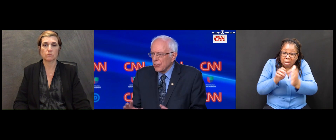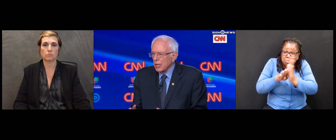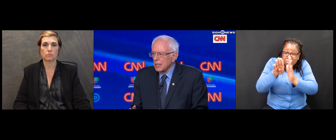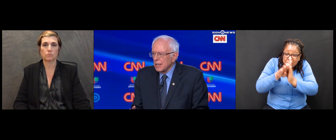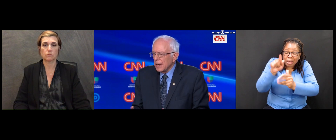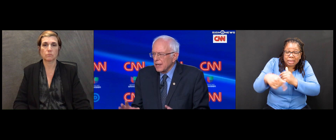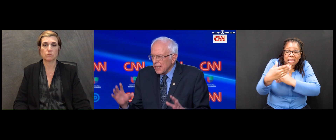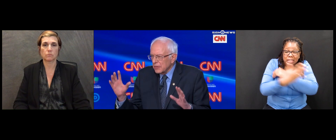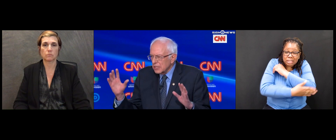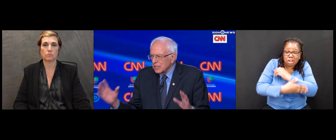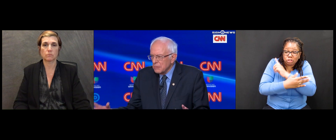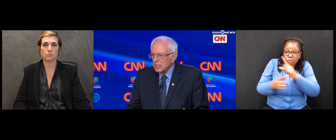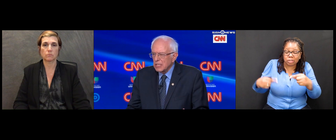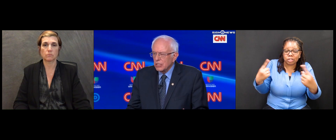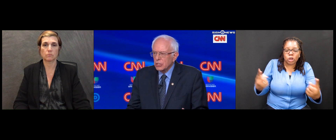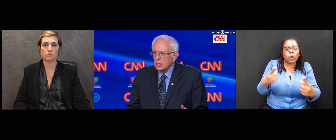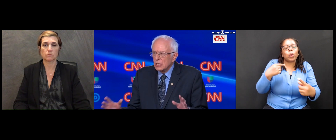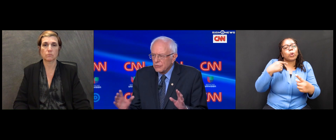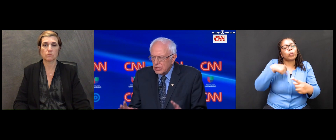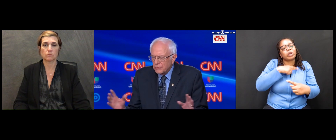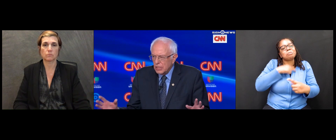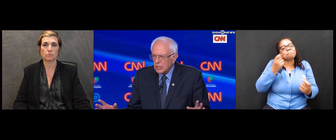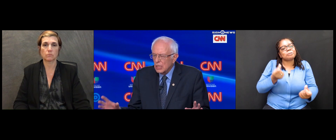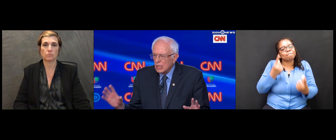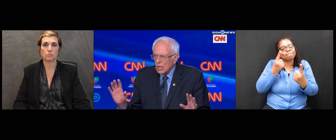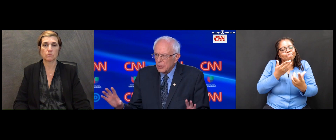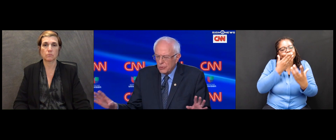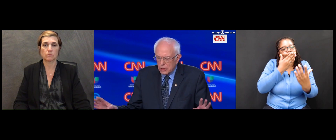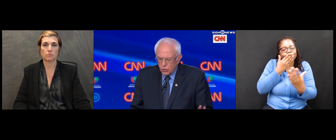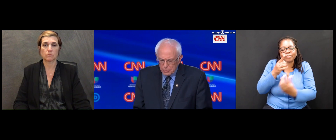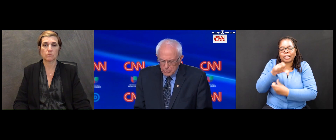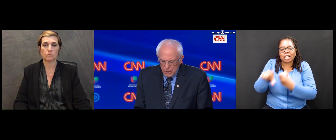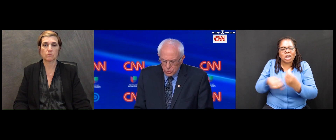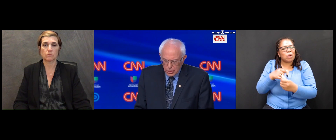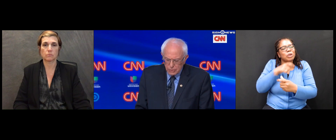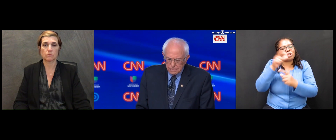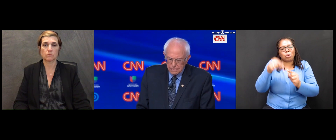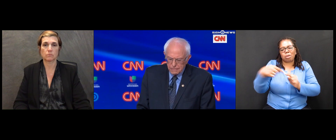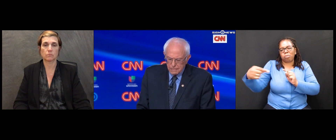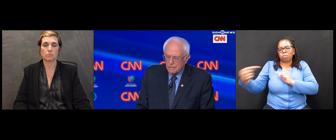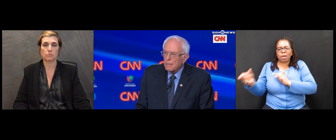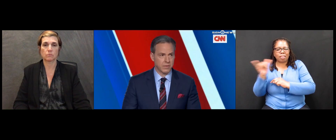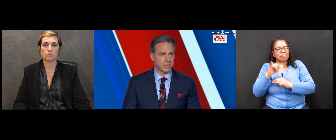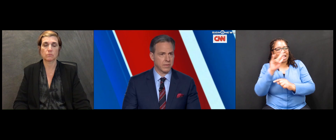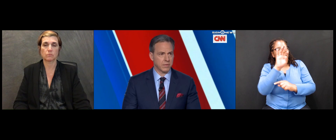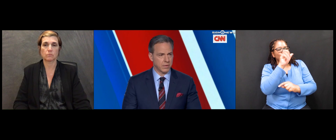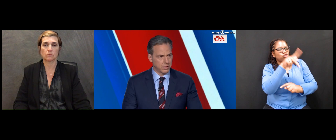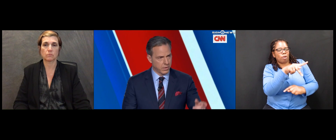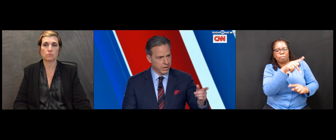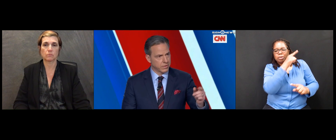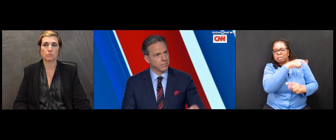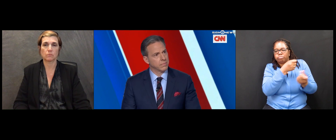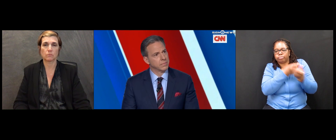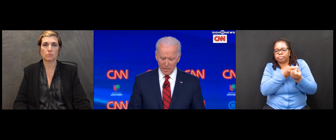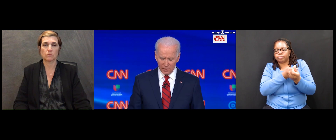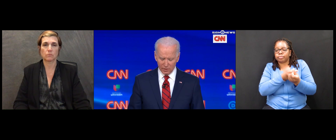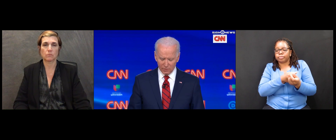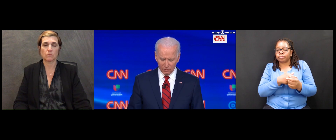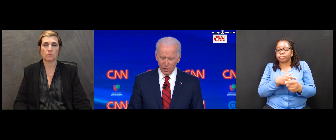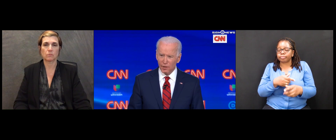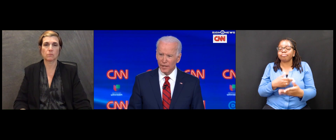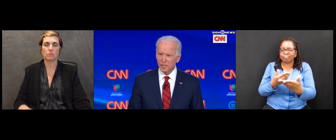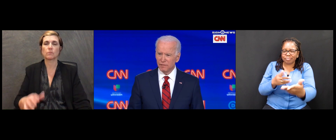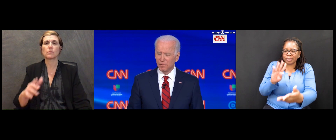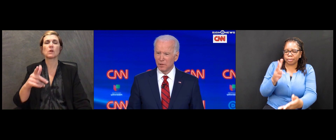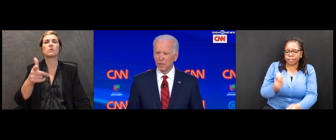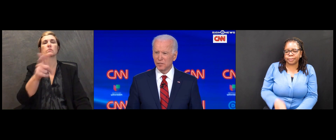each other and end this demonization and divisiveness coming from the Trump administration. Senator Sanders, please. Go ahead. Look,